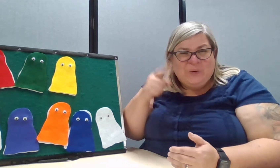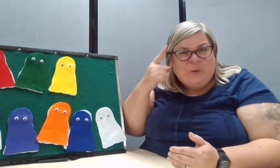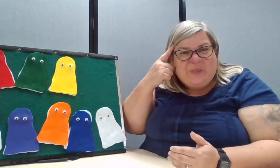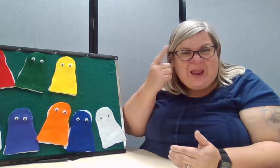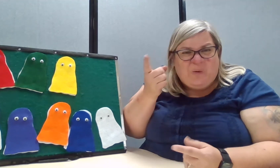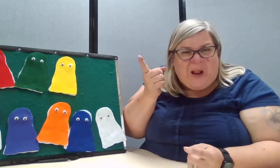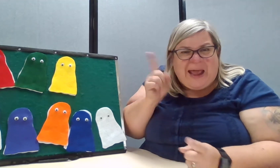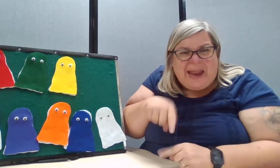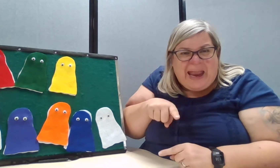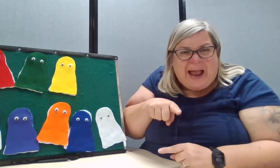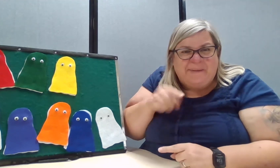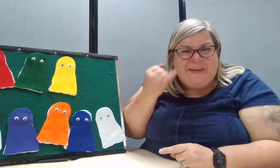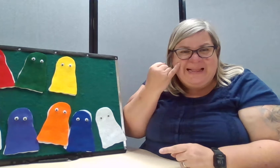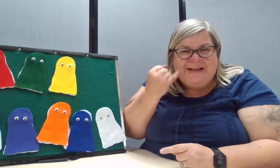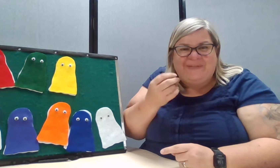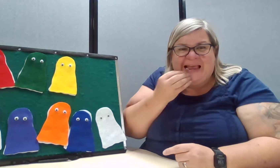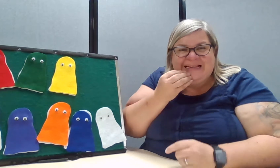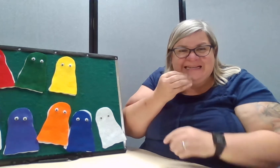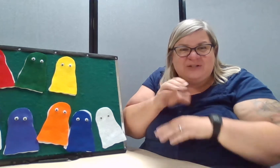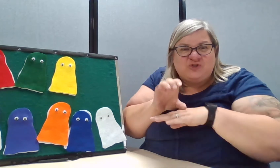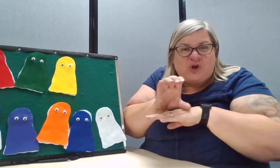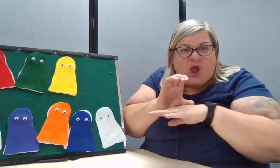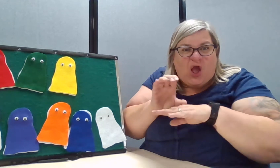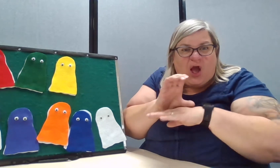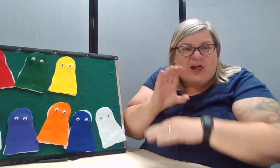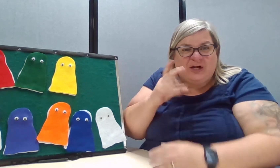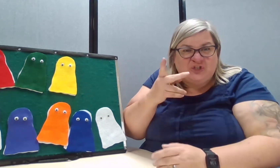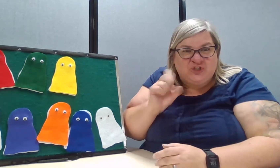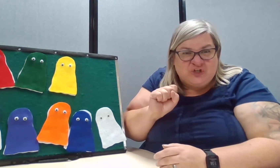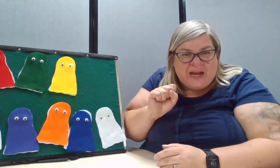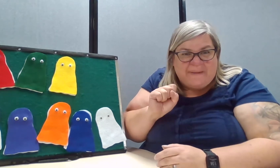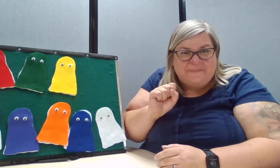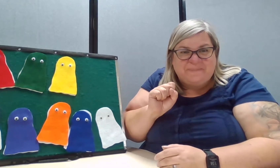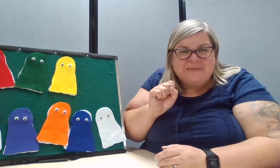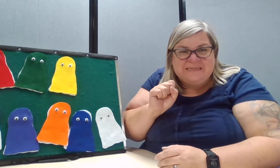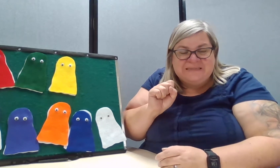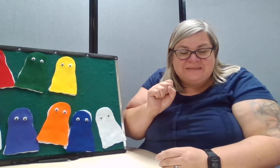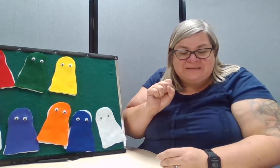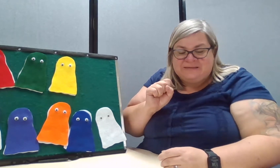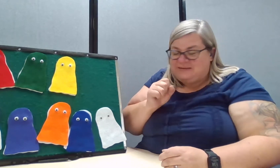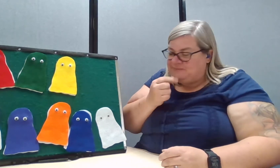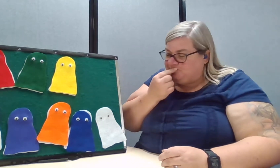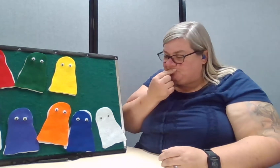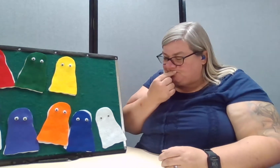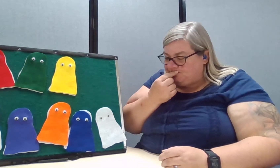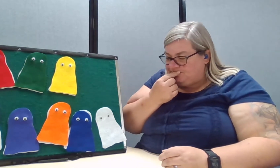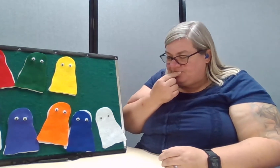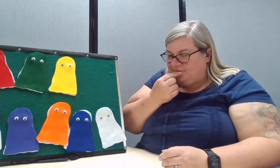So what do you think would happen if little ghost number 8 ate chocolate chips?